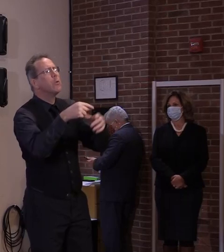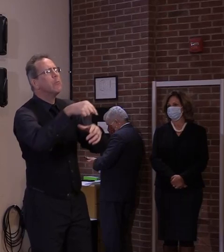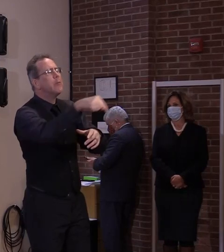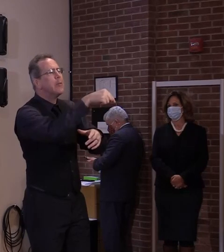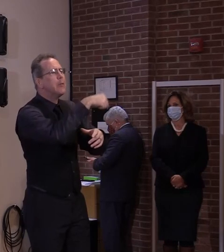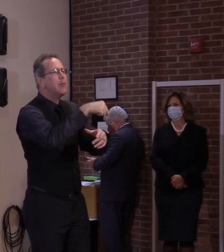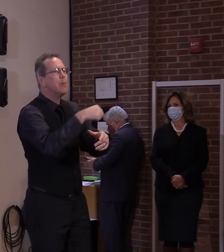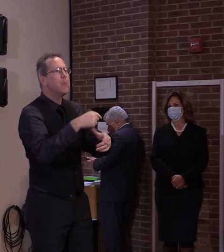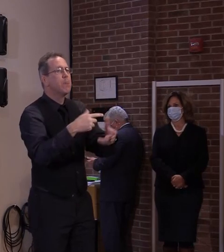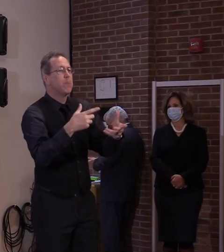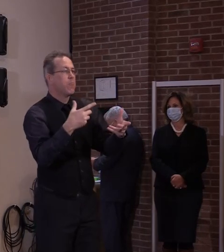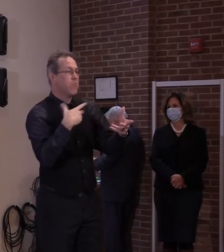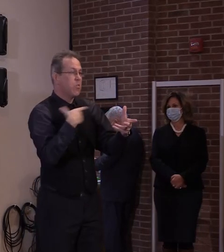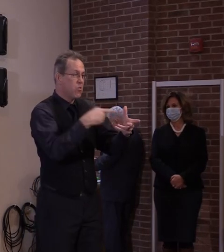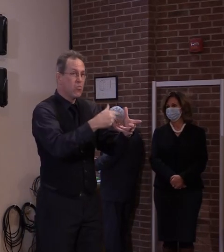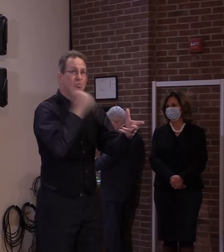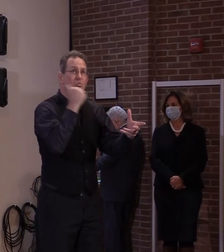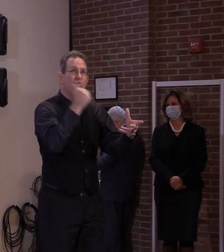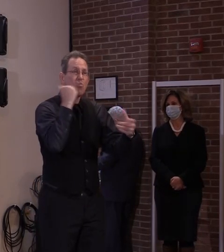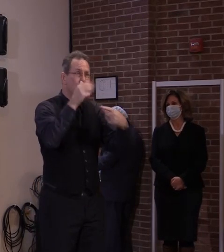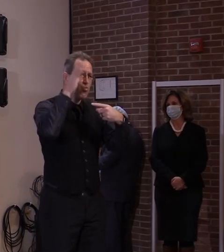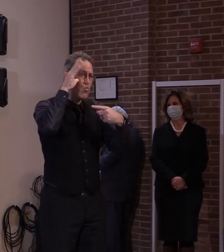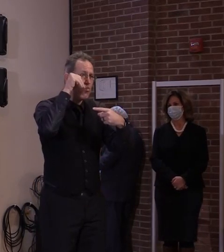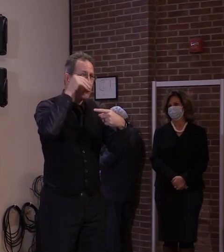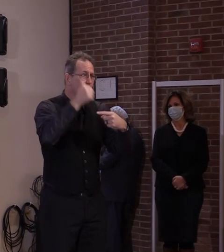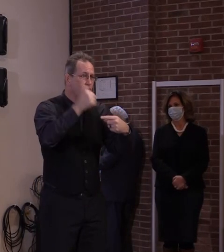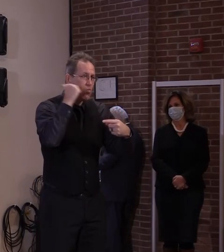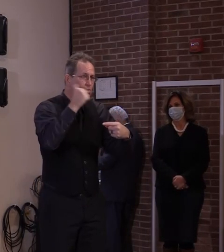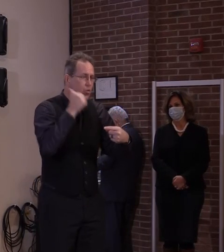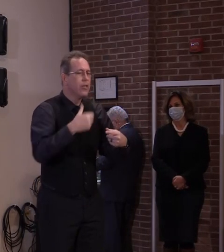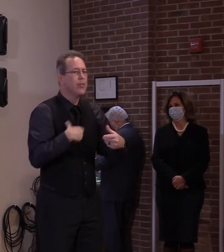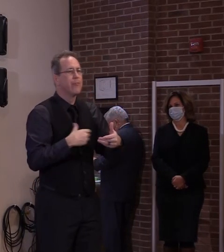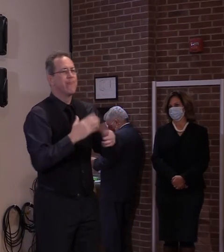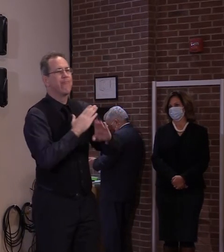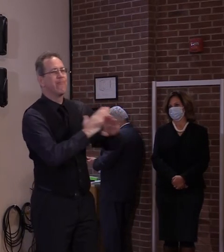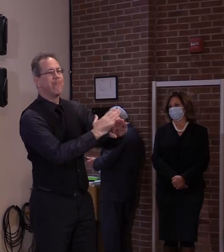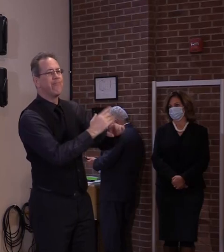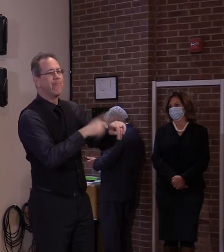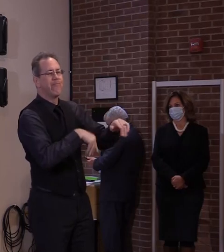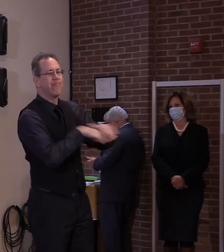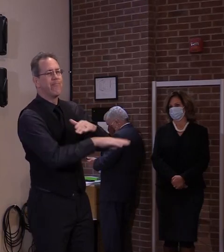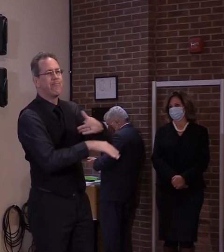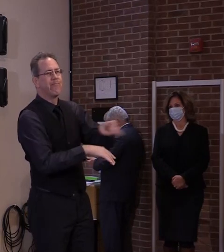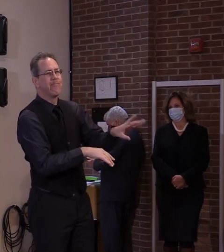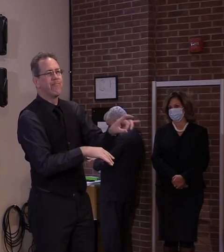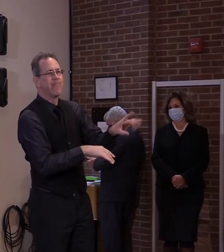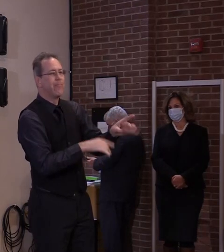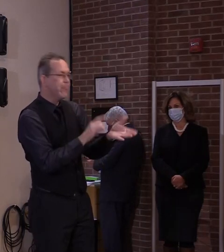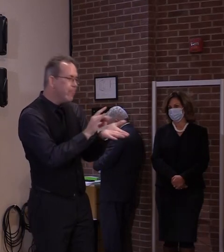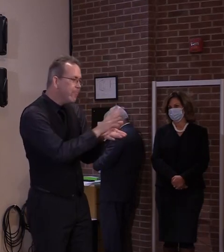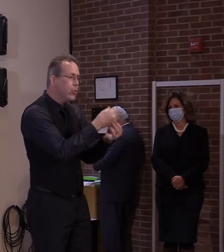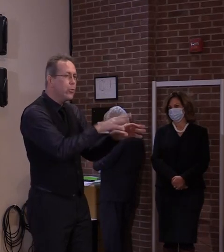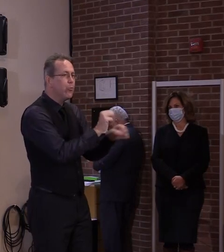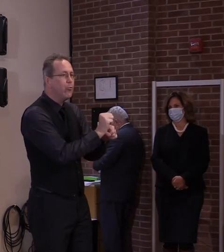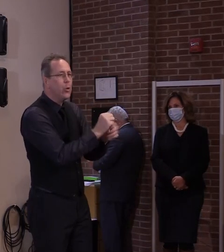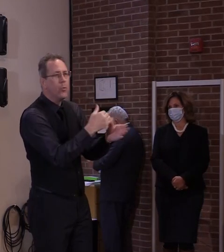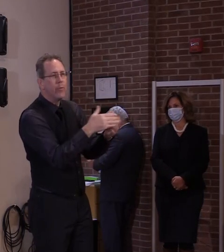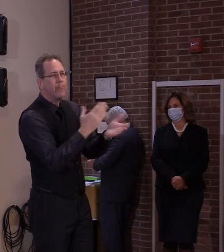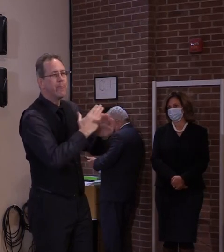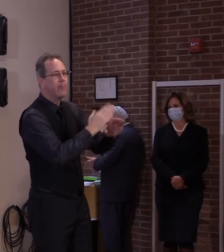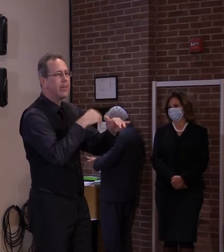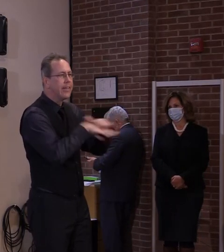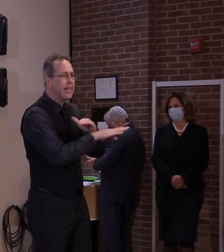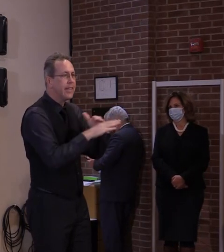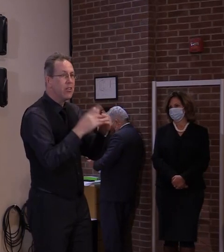do it and will resist. It will create, I believe, a lot of controversy to try and